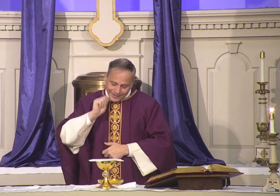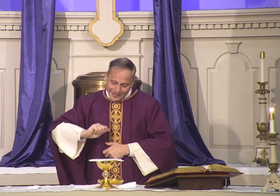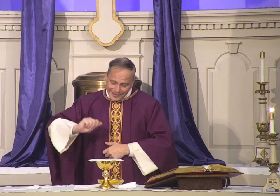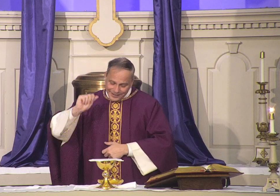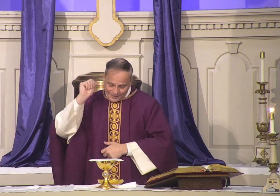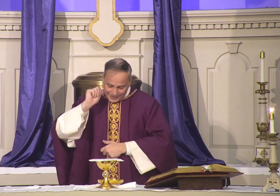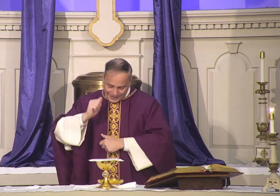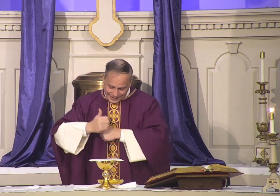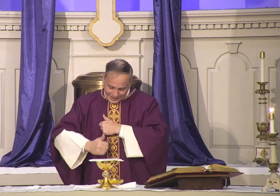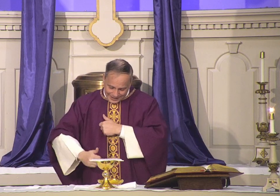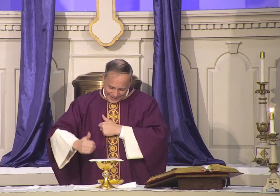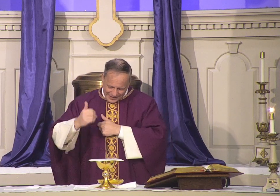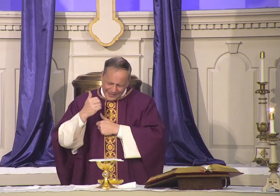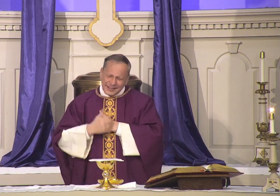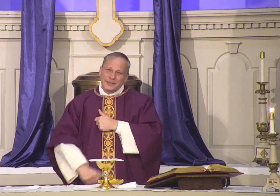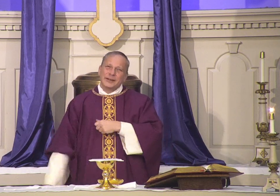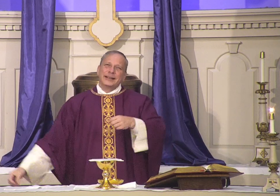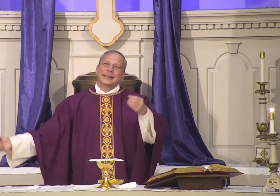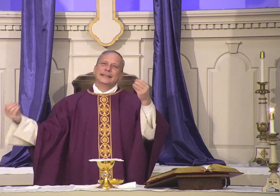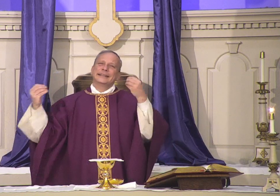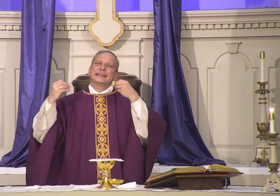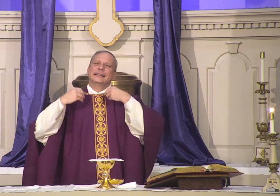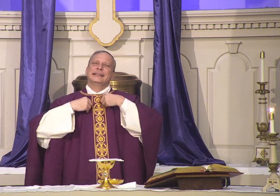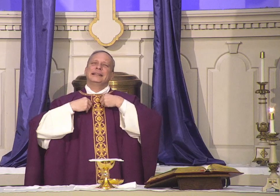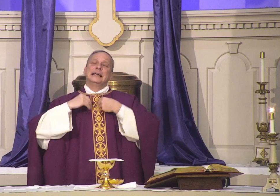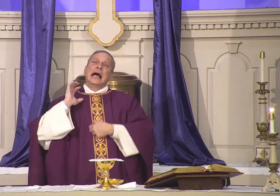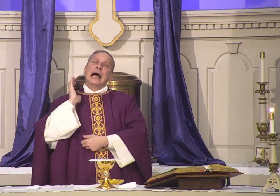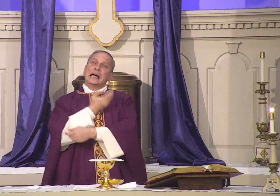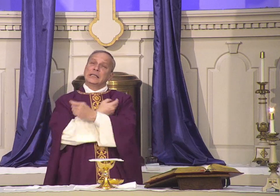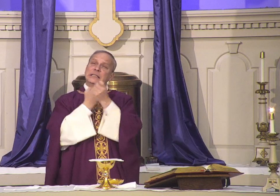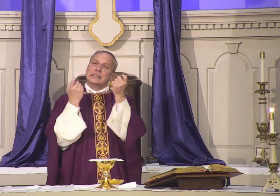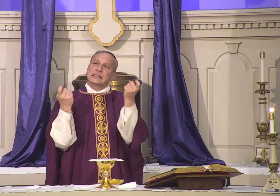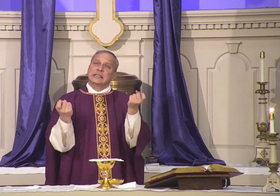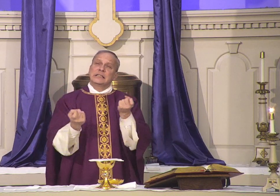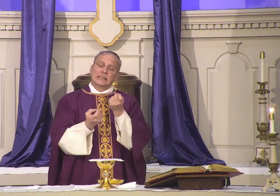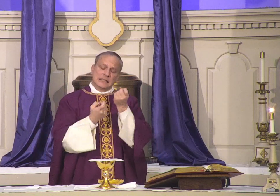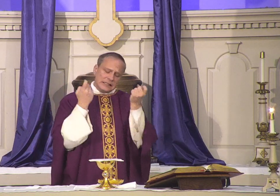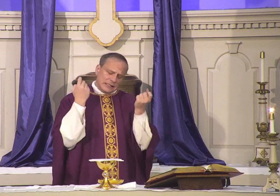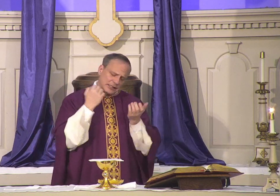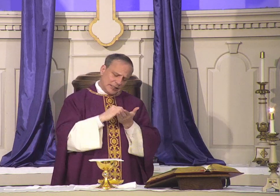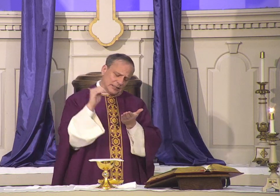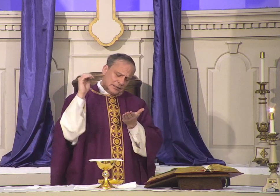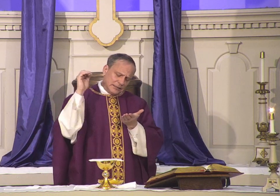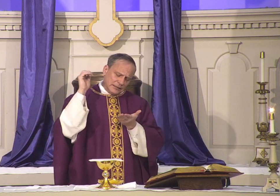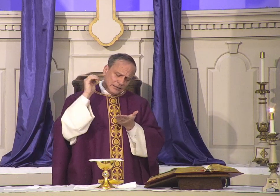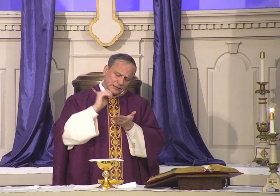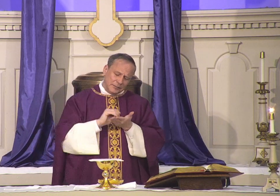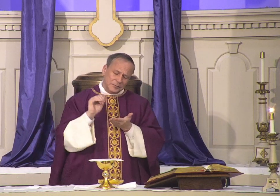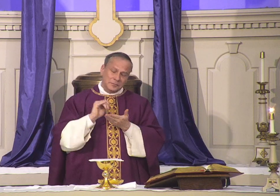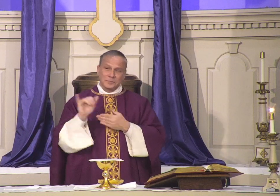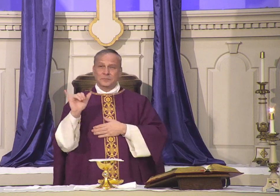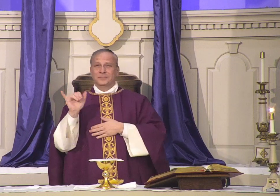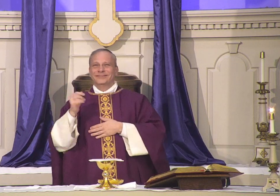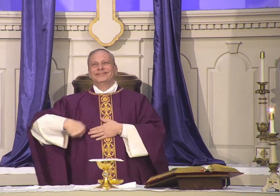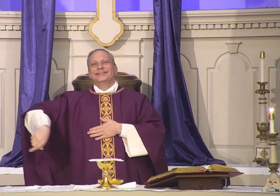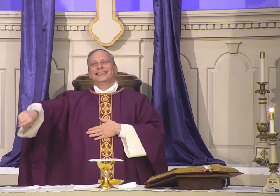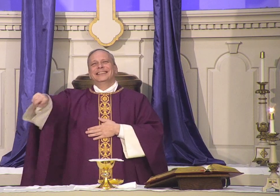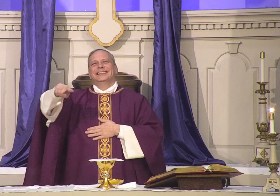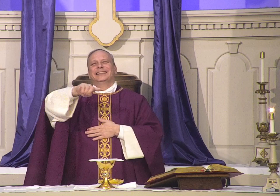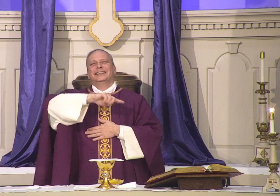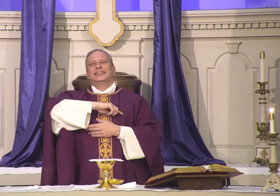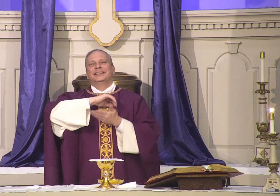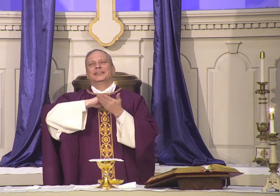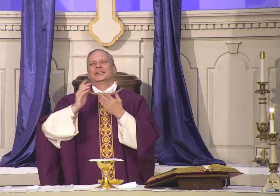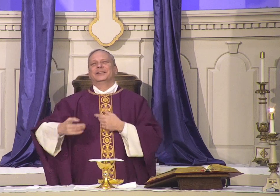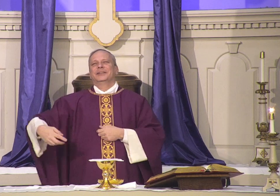heaven. Give us this day our daily bread, and forgive us our